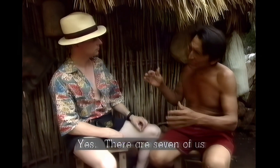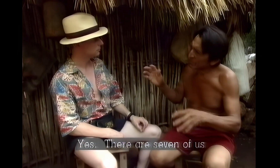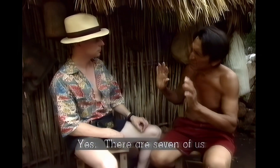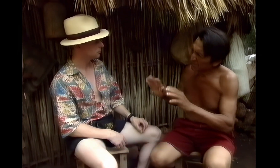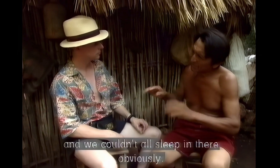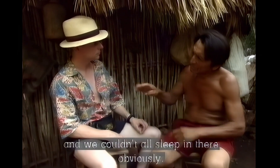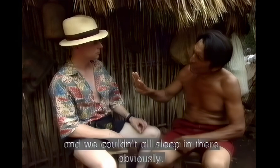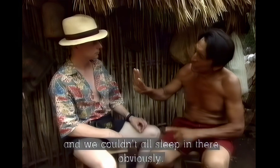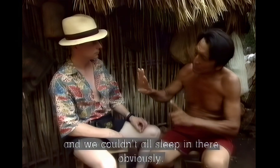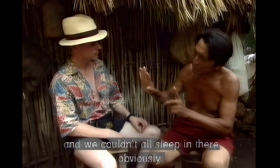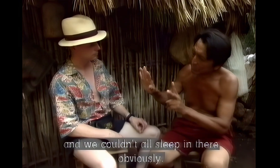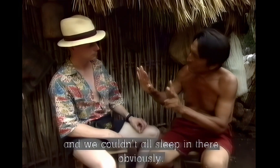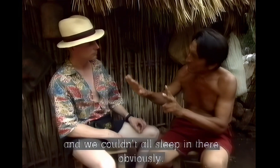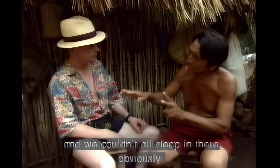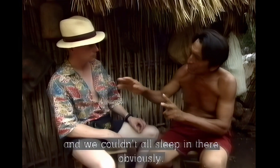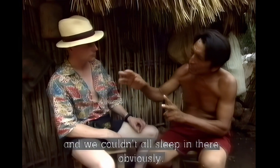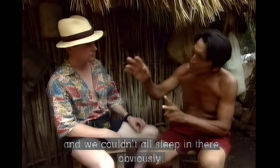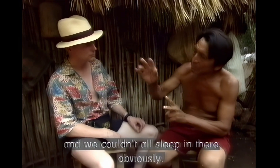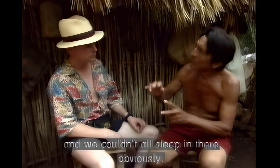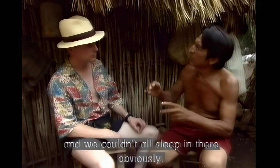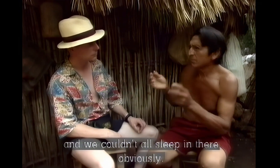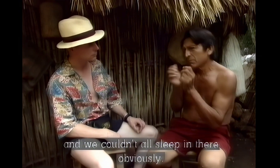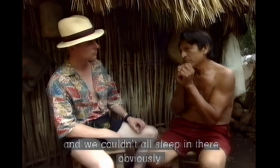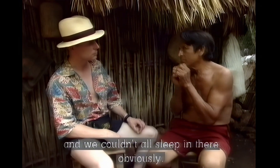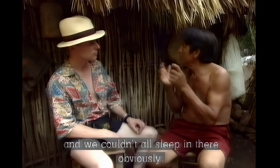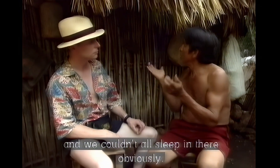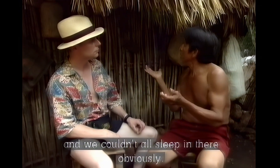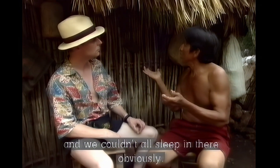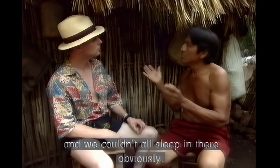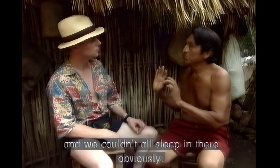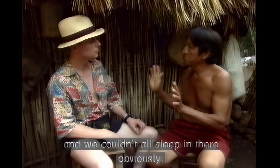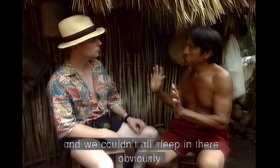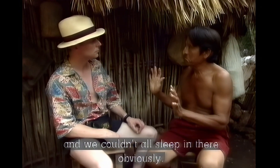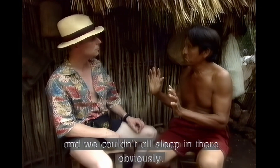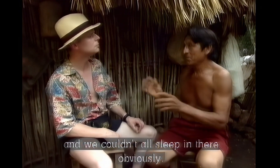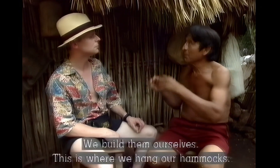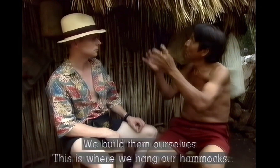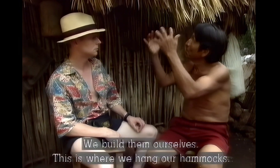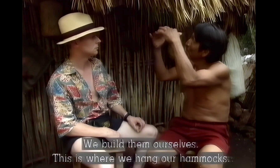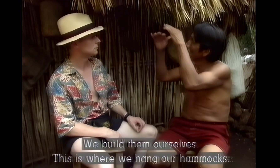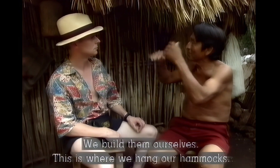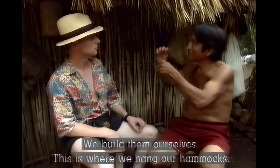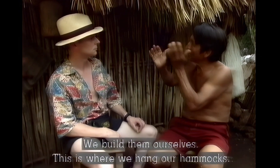Yes. There are 7 of us, and we couldn't all sleep in there. Obviously.